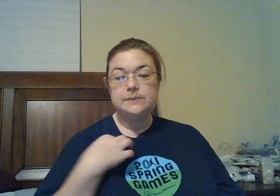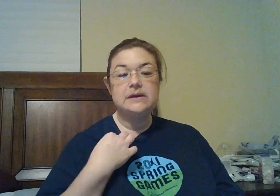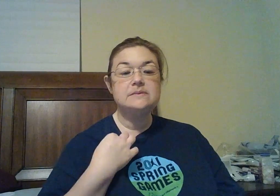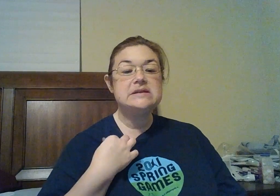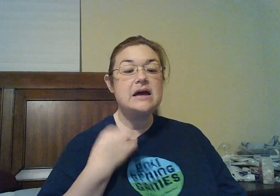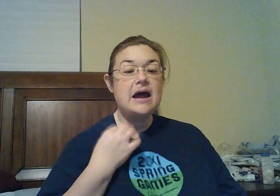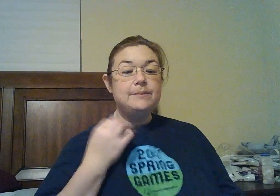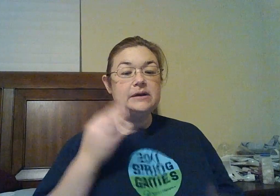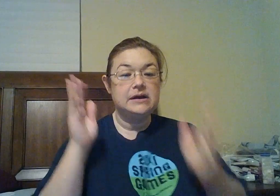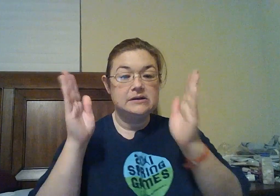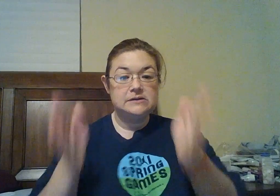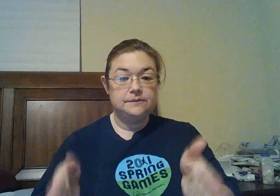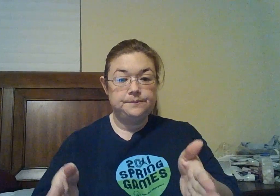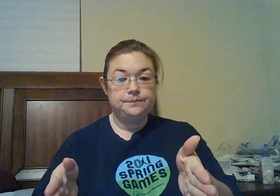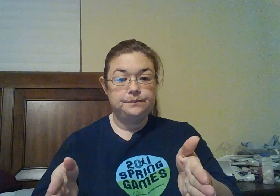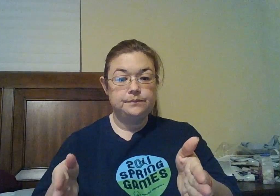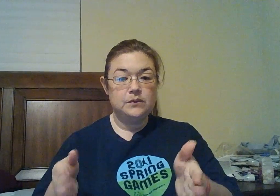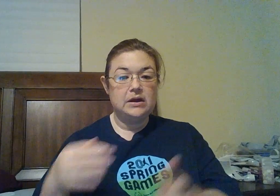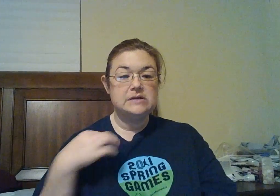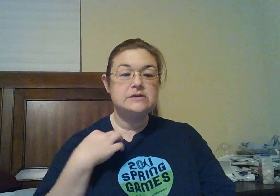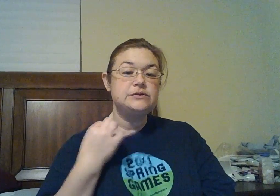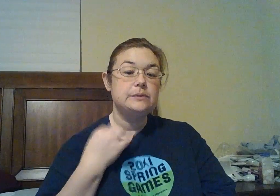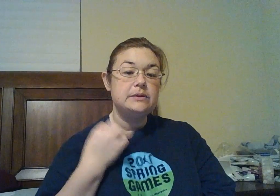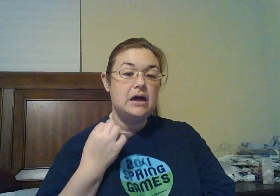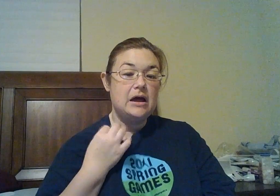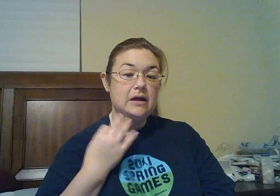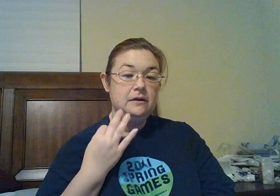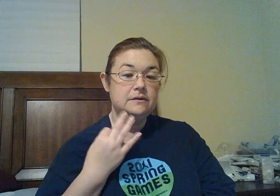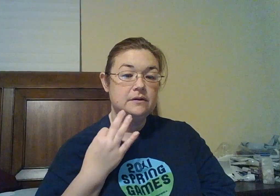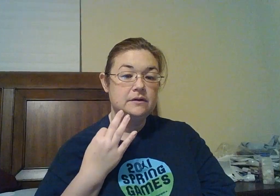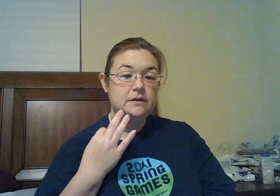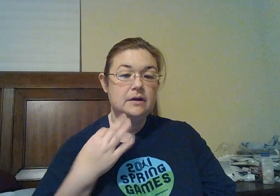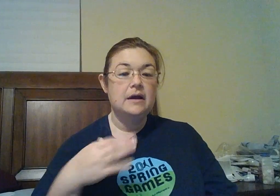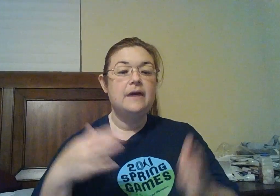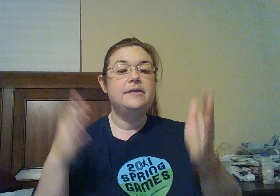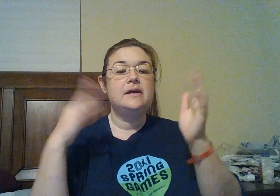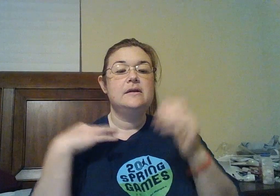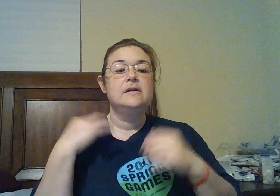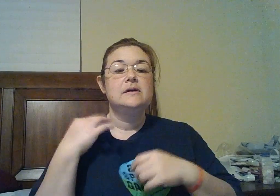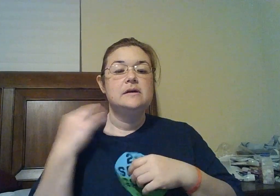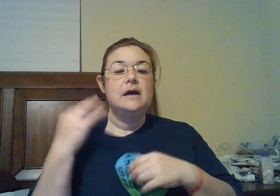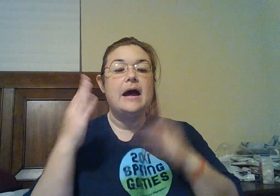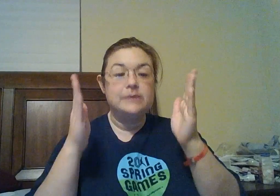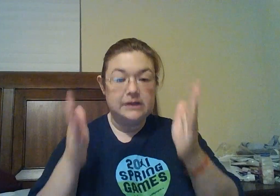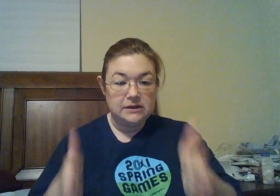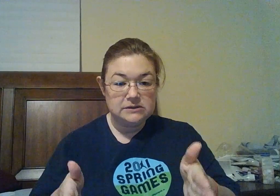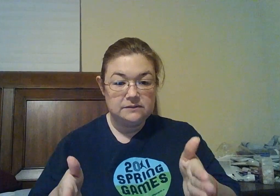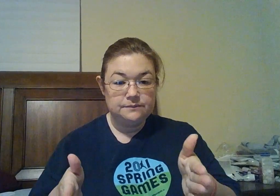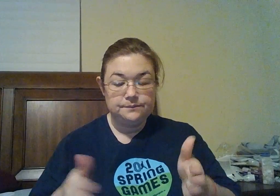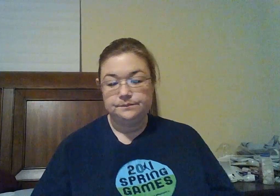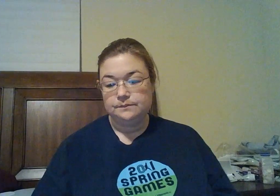becomes applicant. Okay, so to apply, and then applicant.